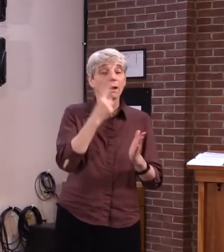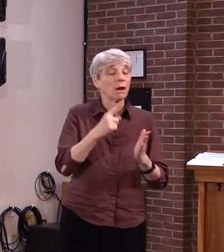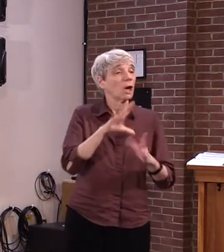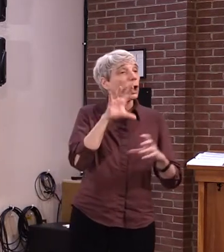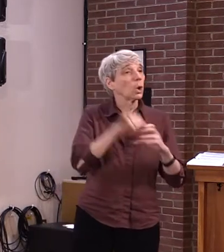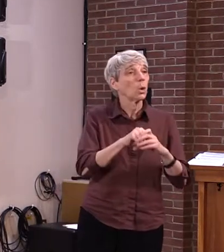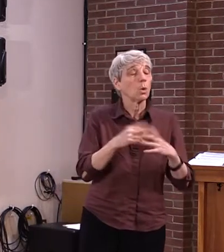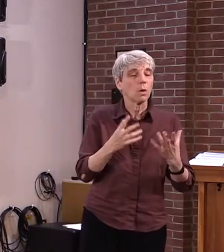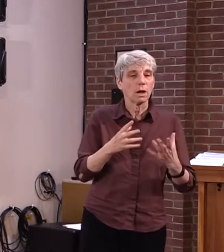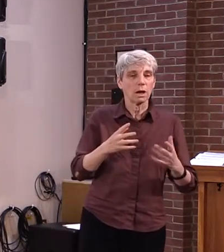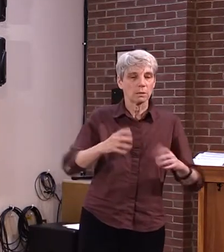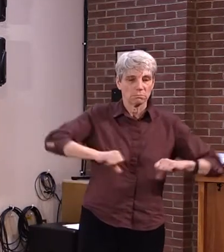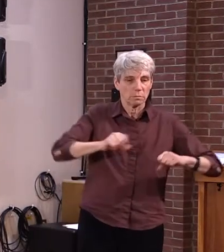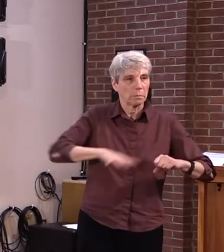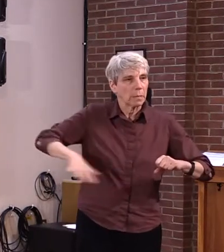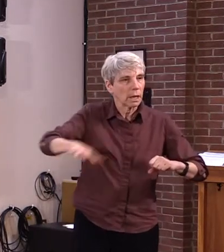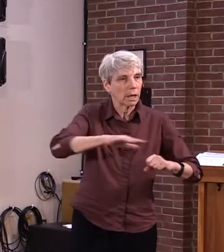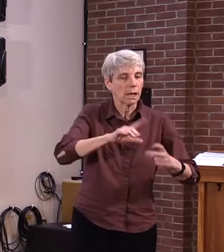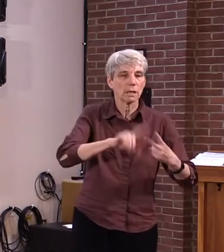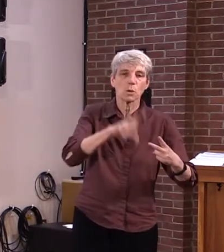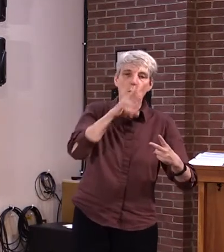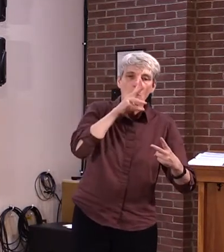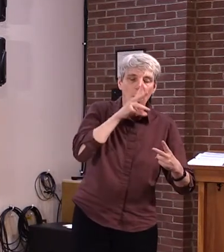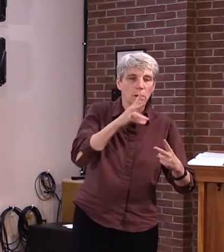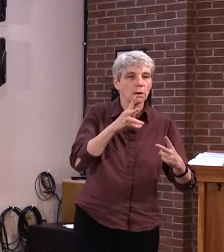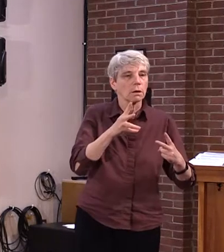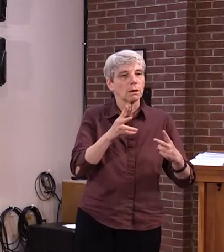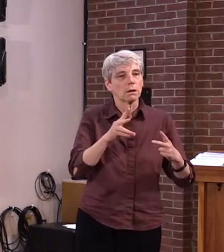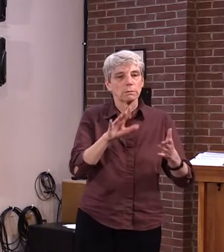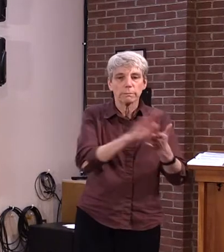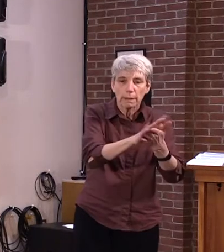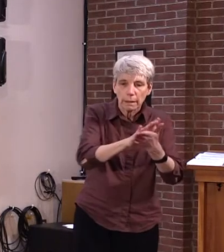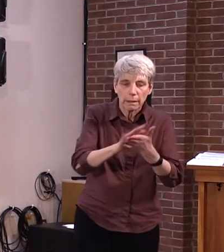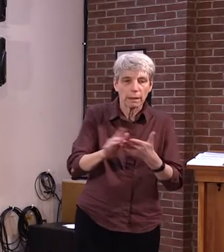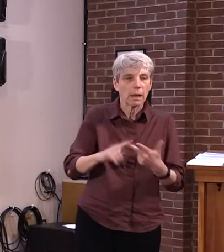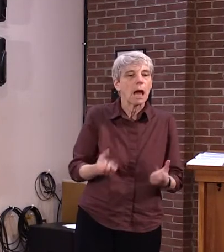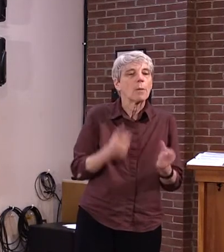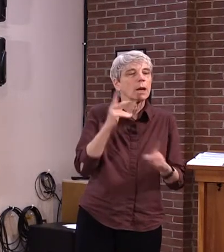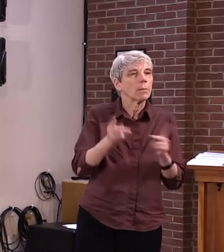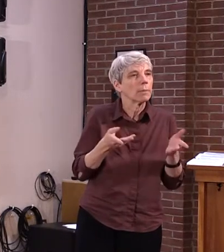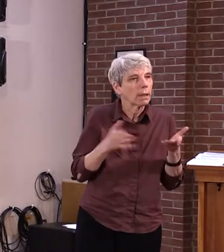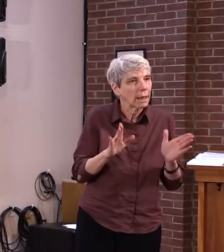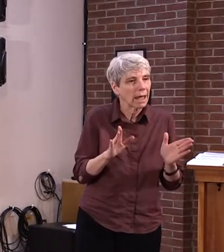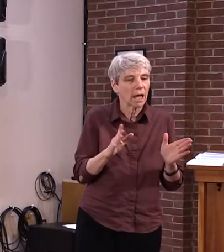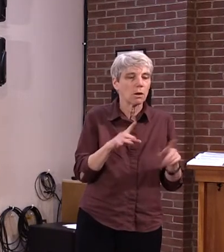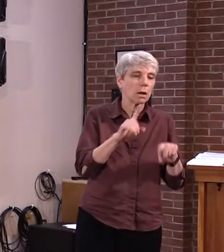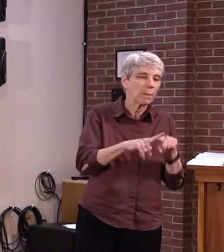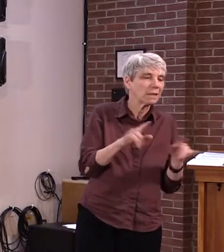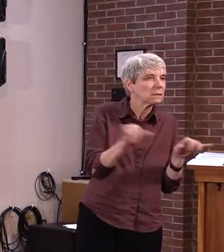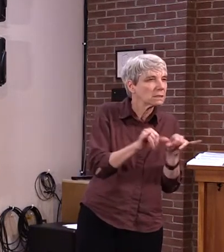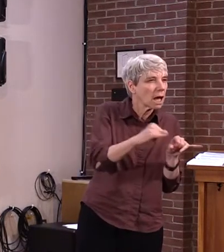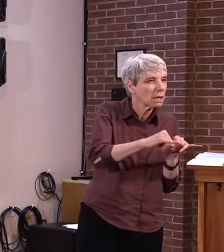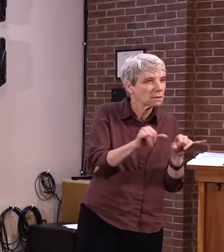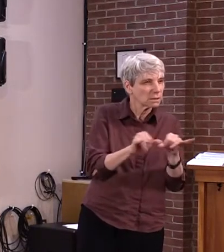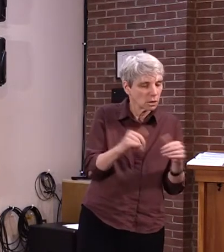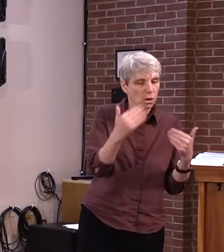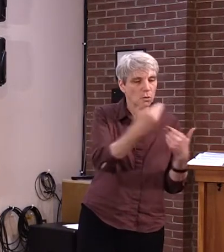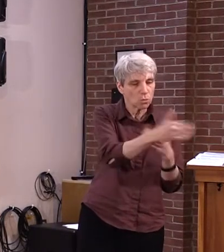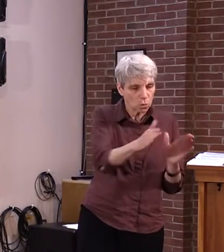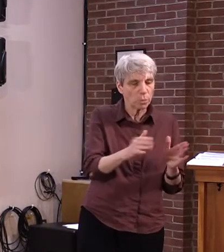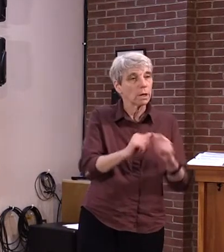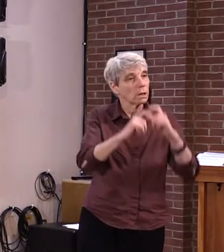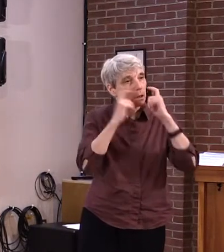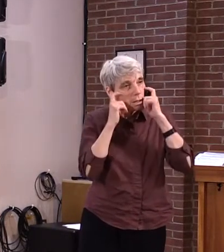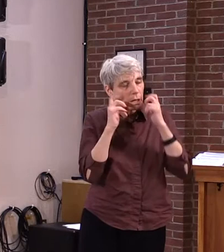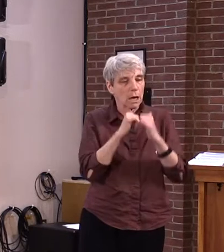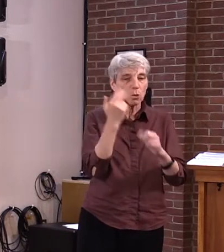water, climate control, number of participants per square foot, face coverings, where and how to use them,